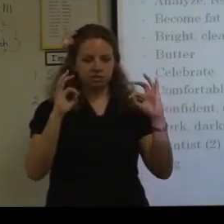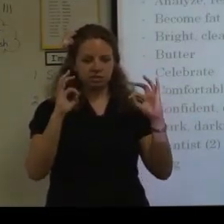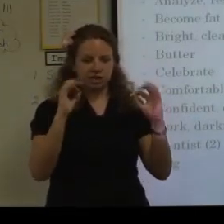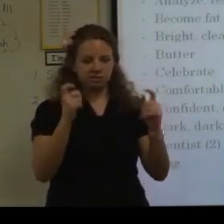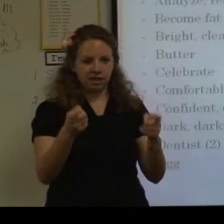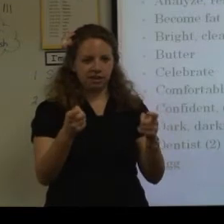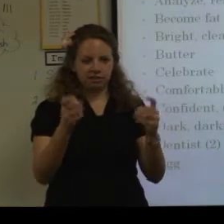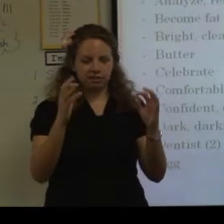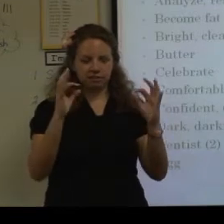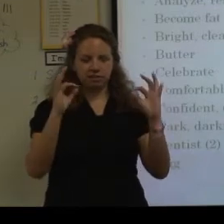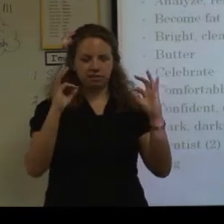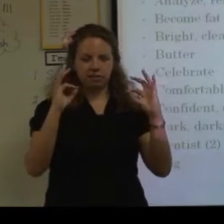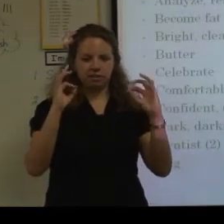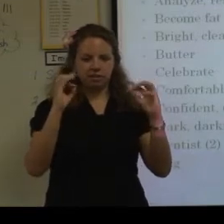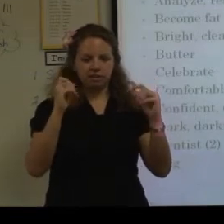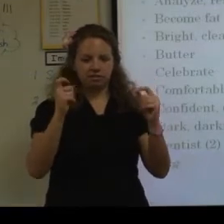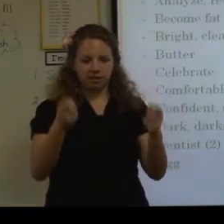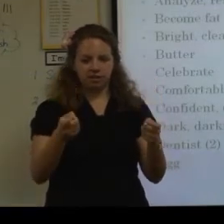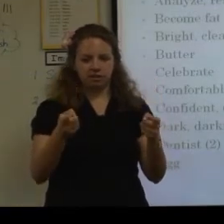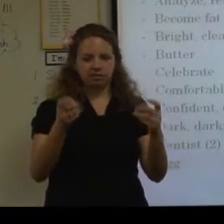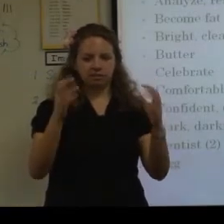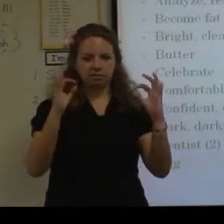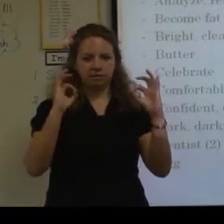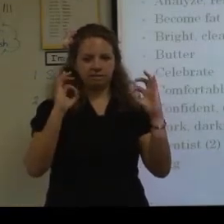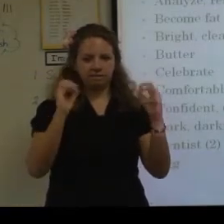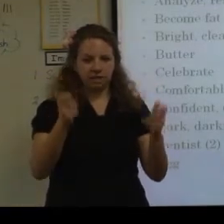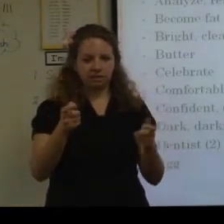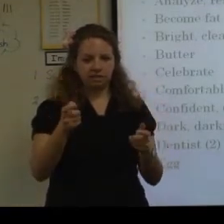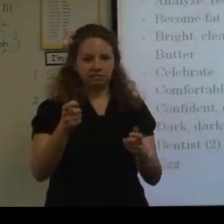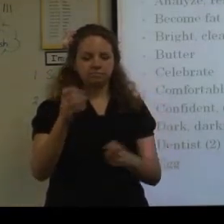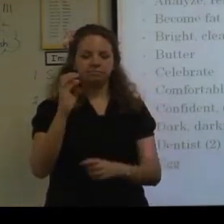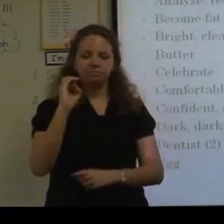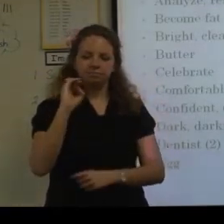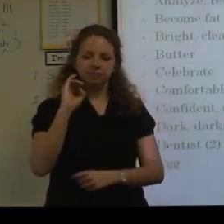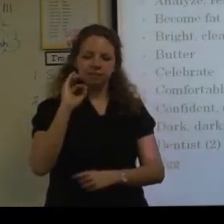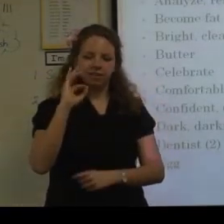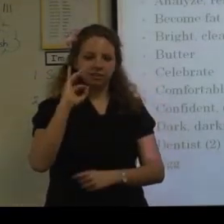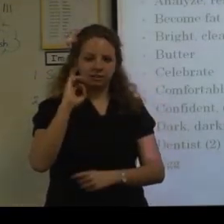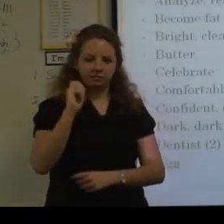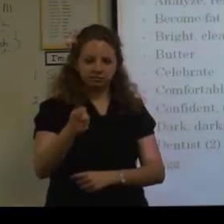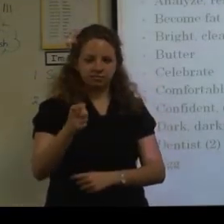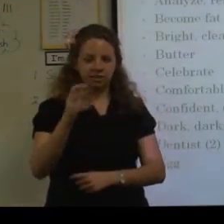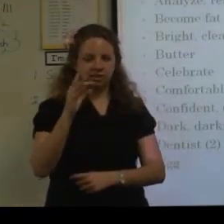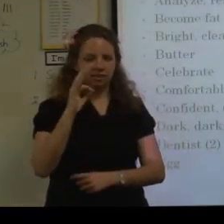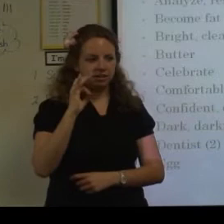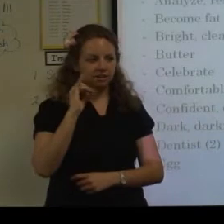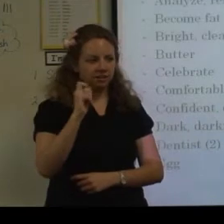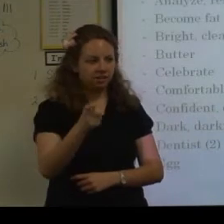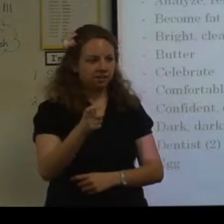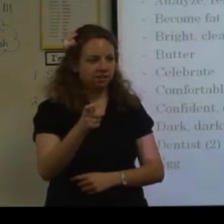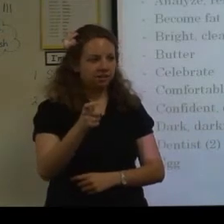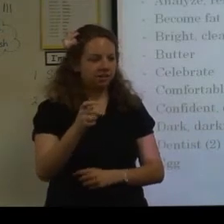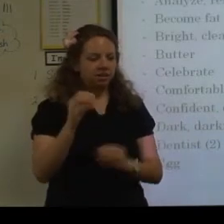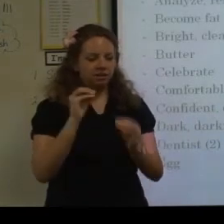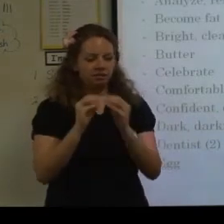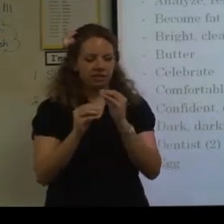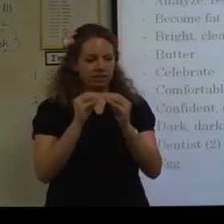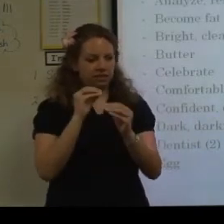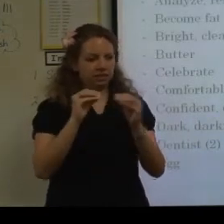just F-I-X. F-I-X, fix. So. How do you do it again? This one? Fix.